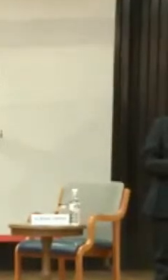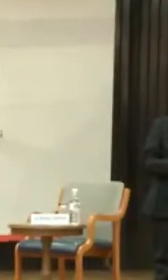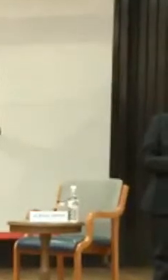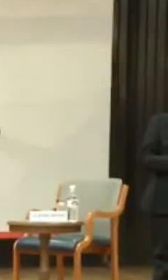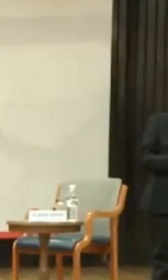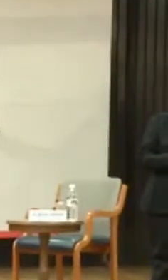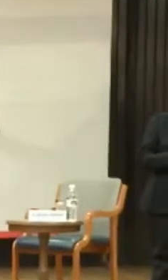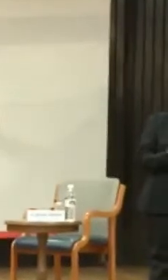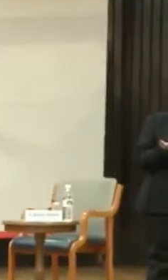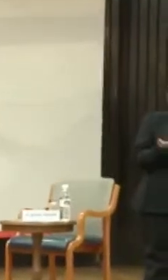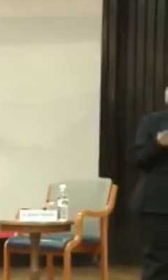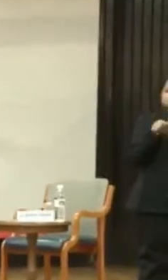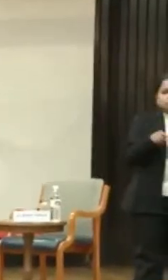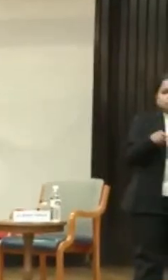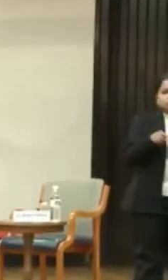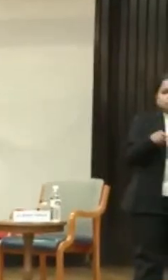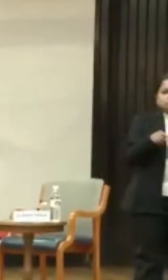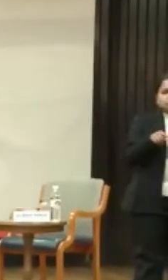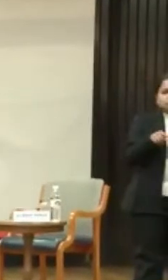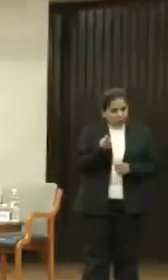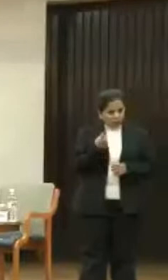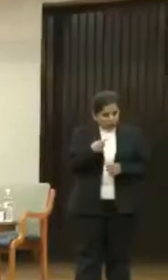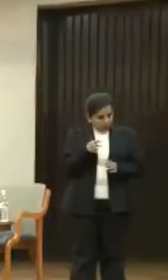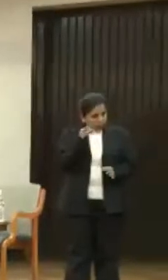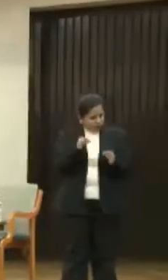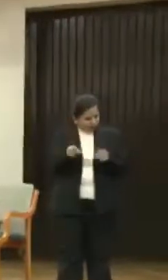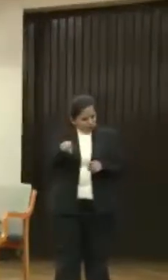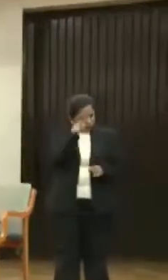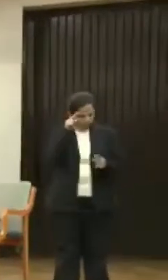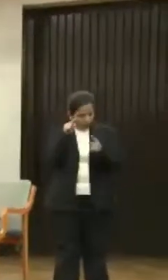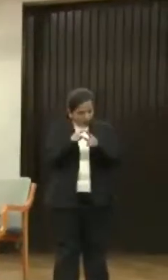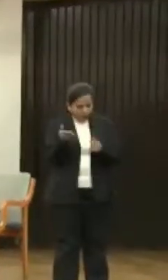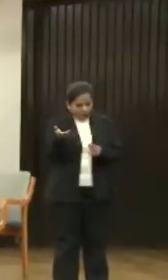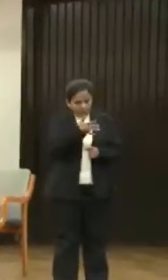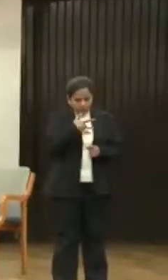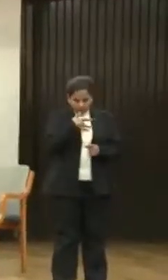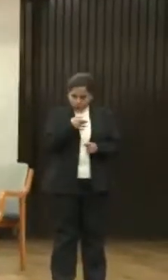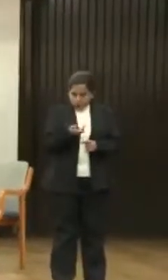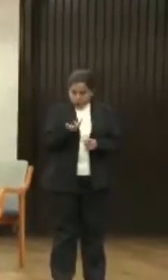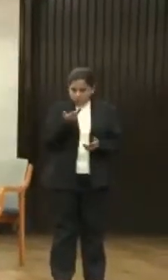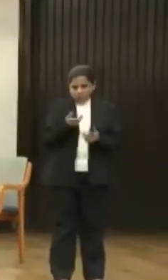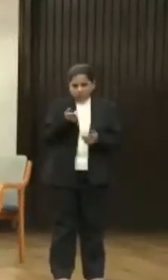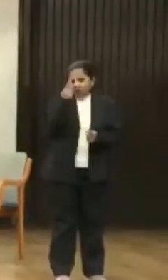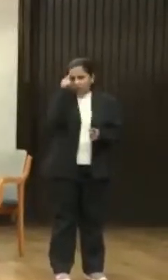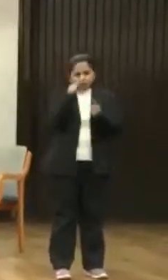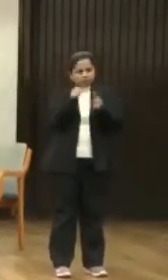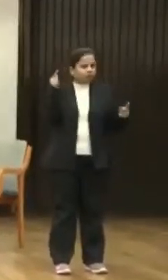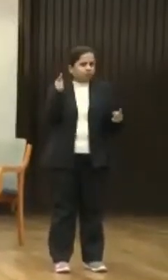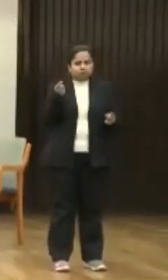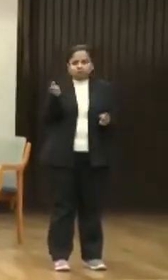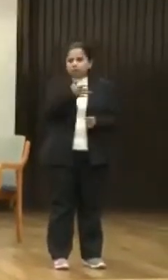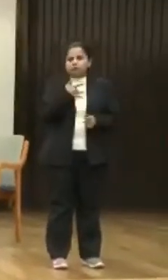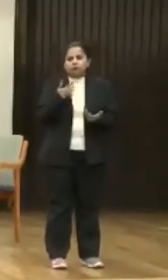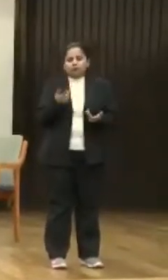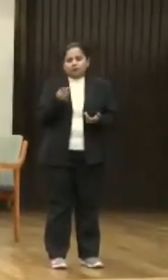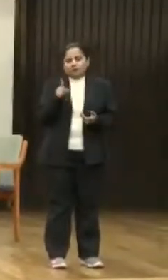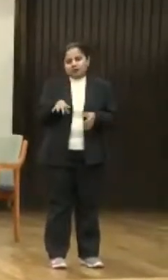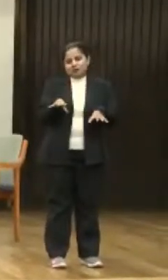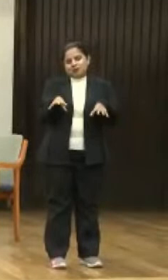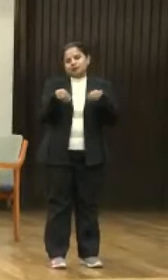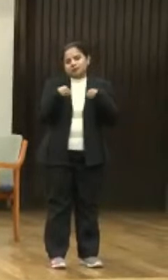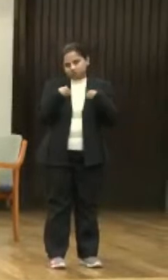This is a value judgment you agree with. It's a value judgment you may disagree with. But you have to